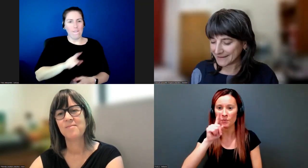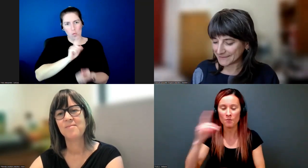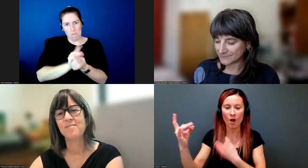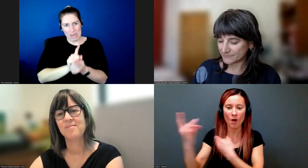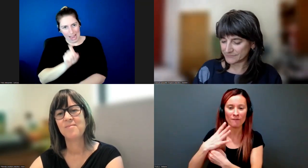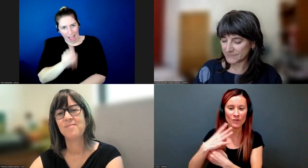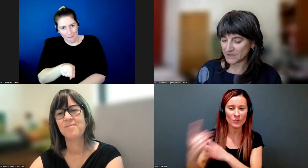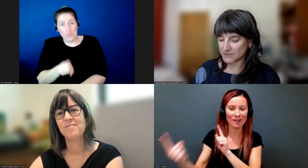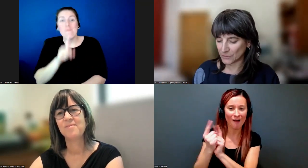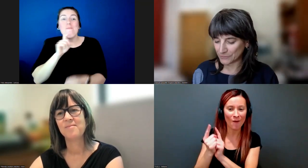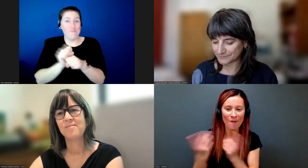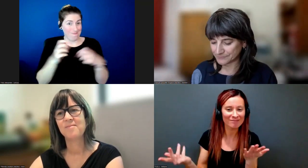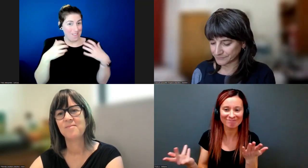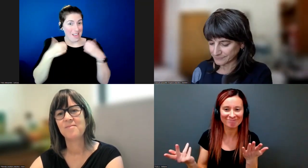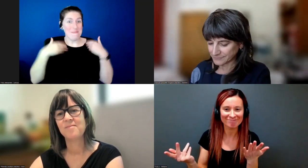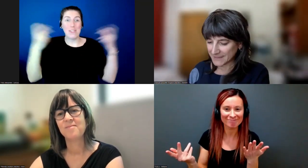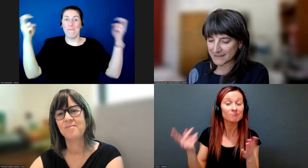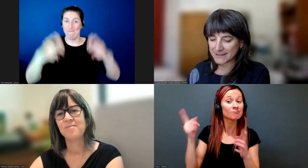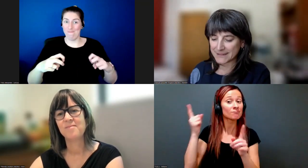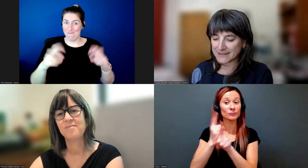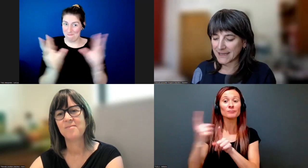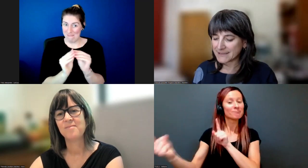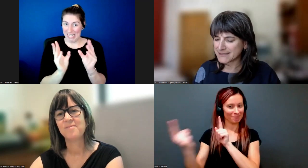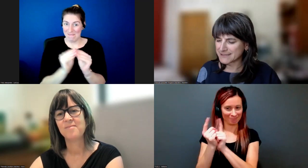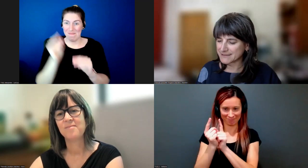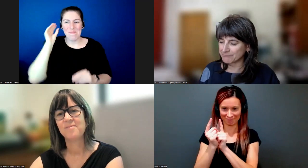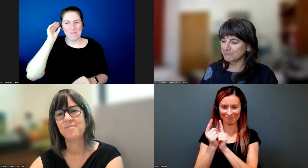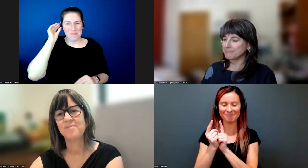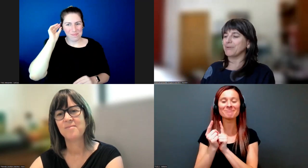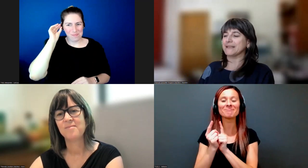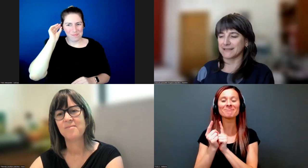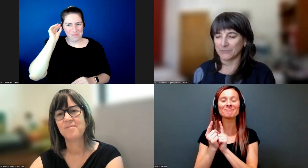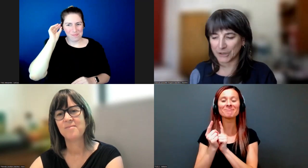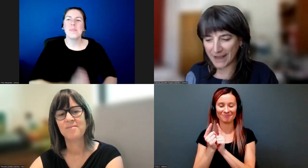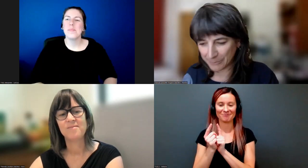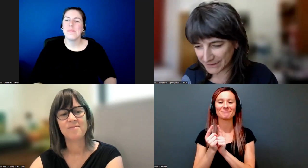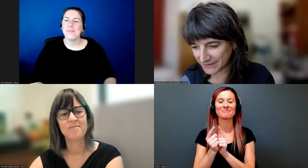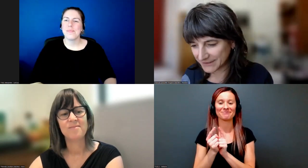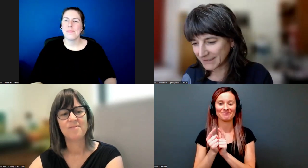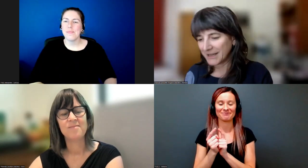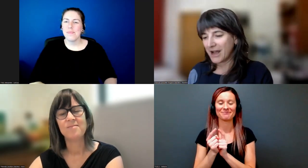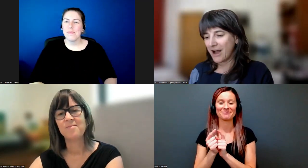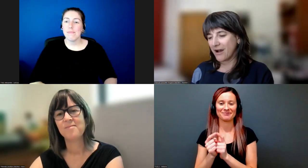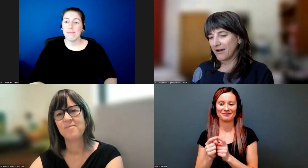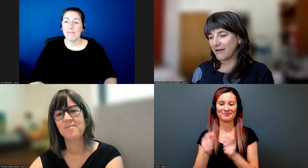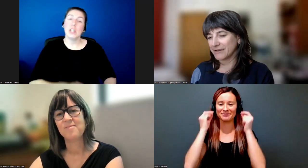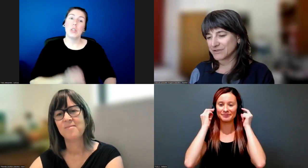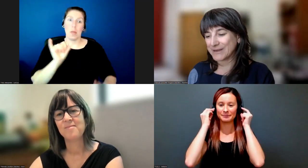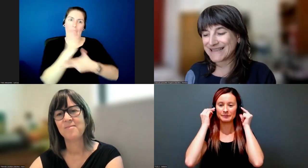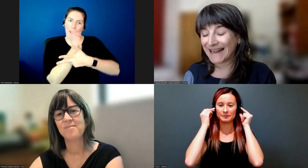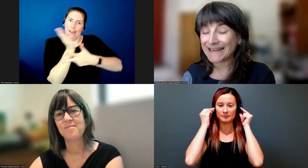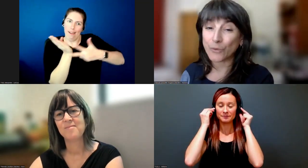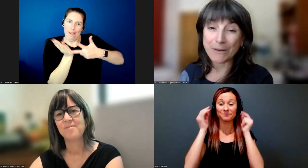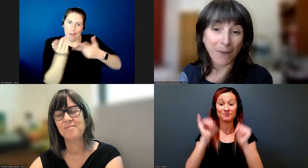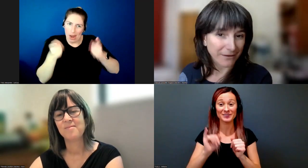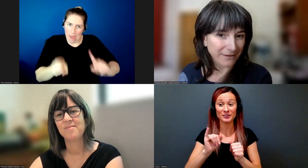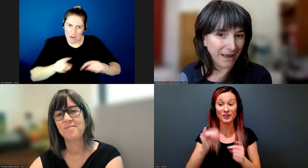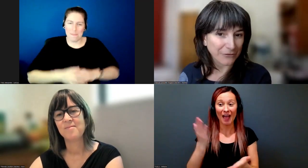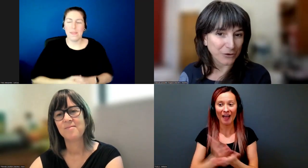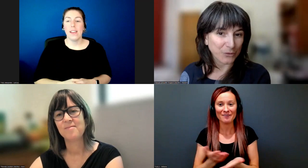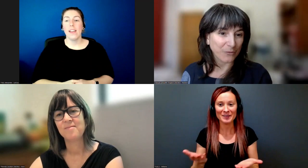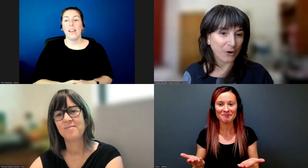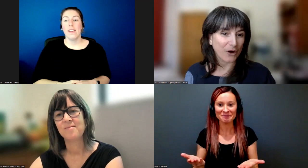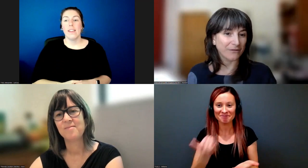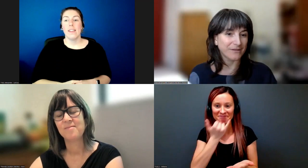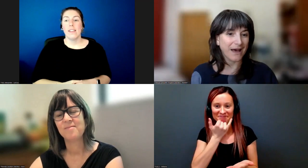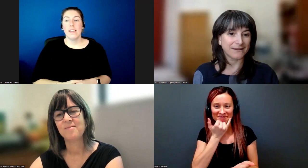did. So that's basically what happened. So exactly 3 months after